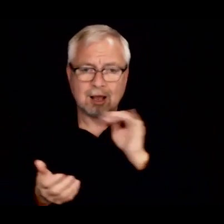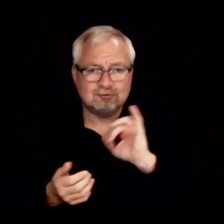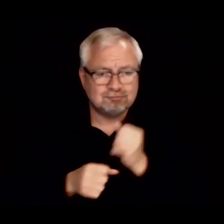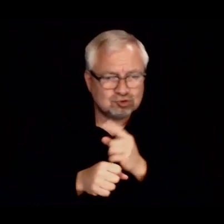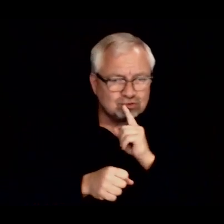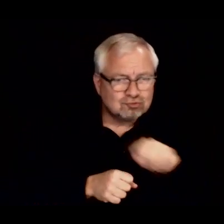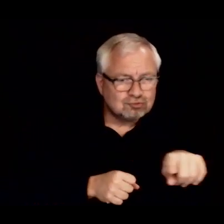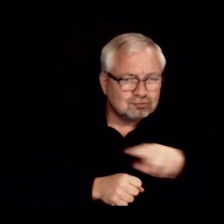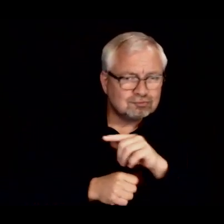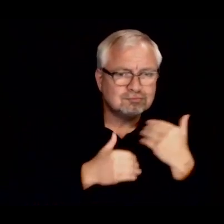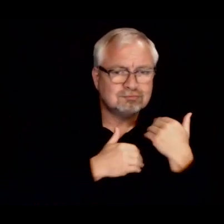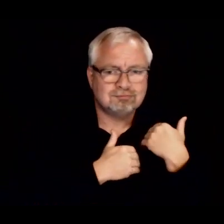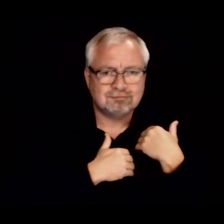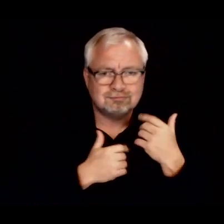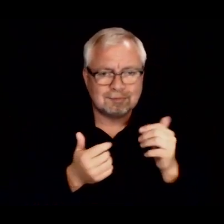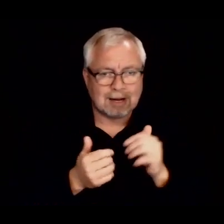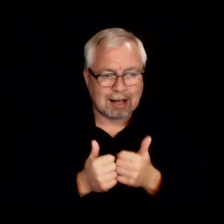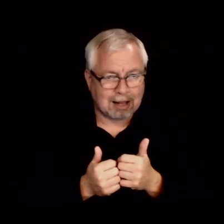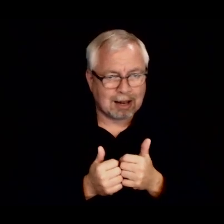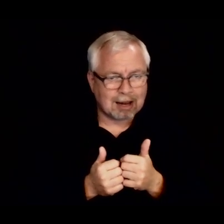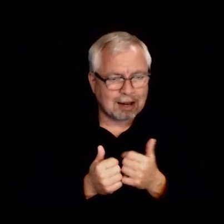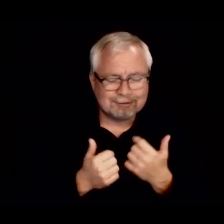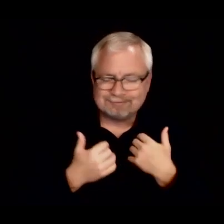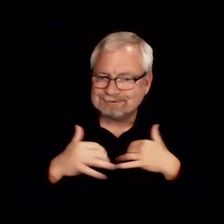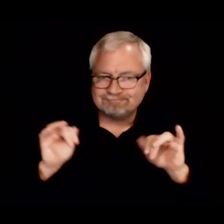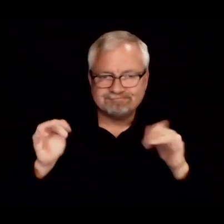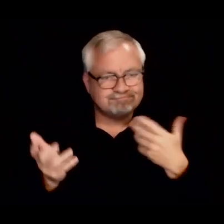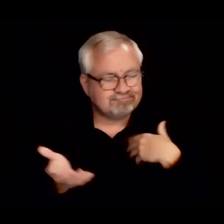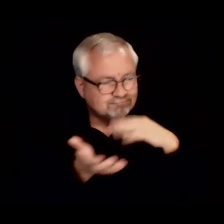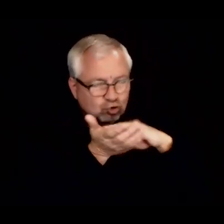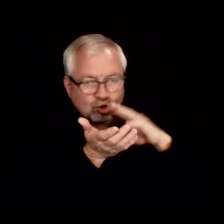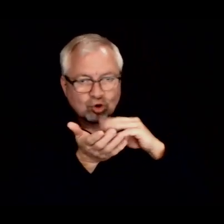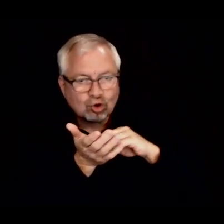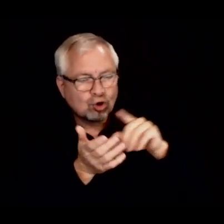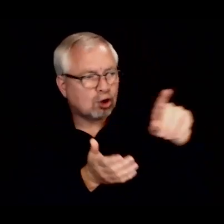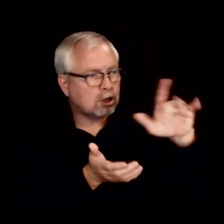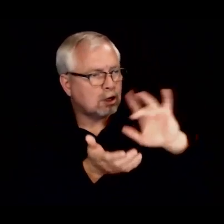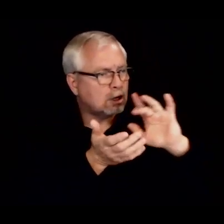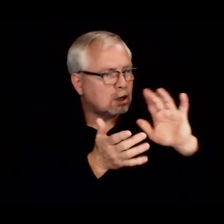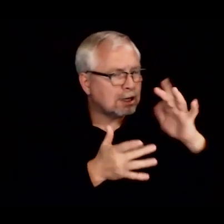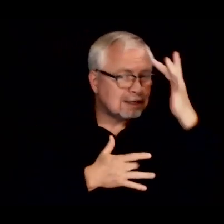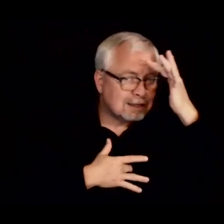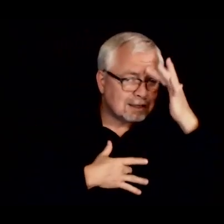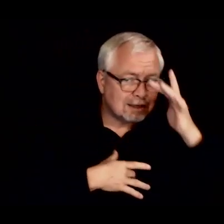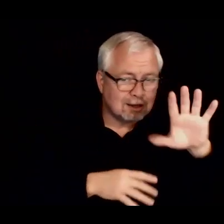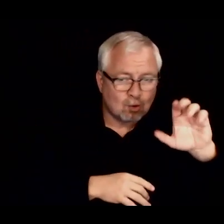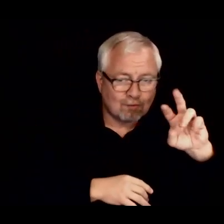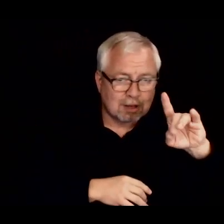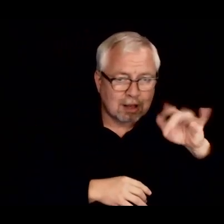picture. So, I mean, certainly we hope to see the current trends